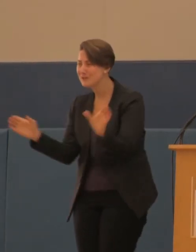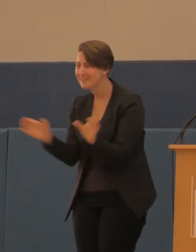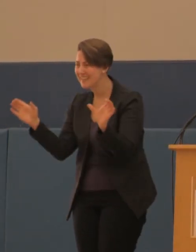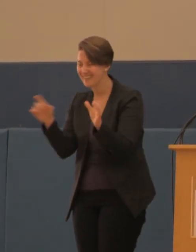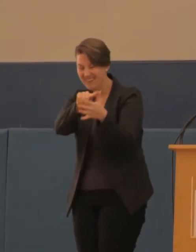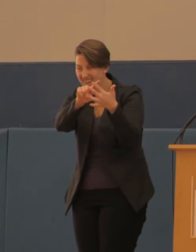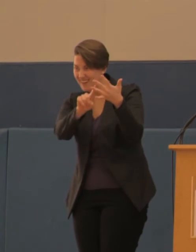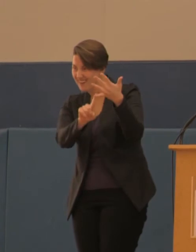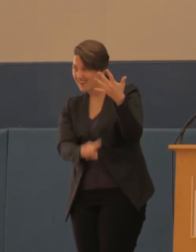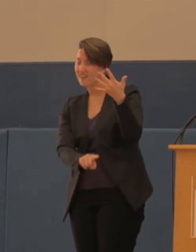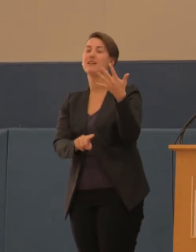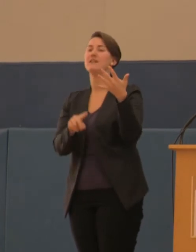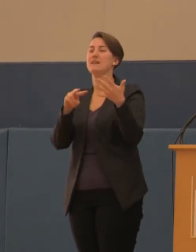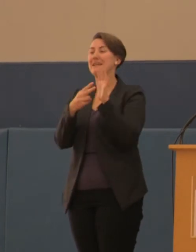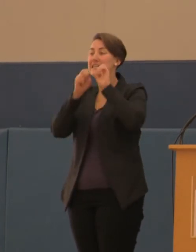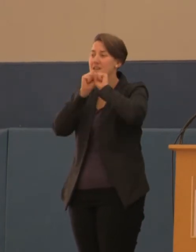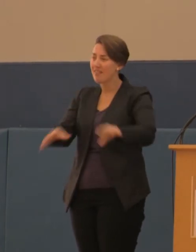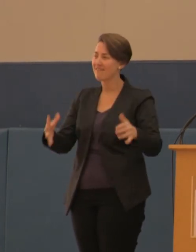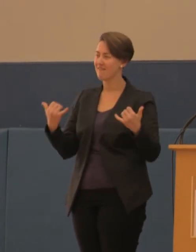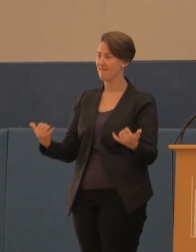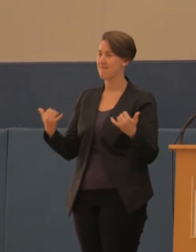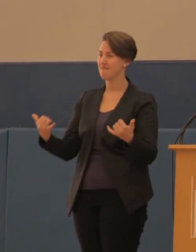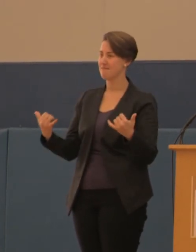certificate, mean nothing